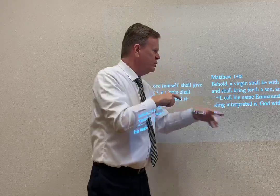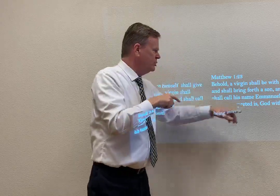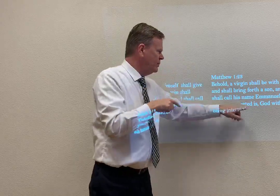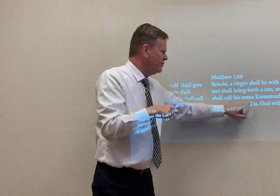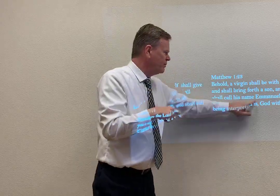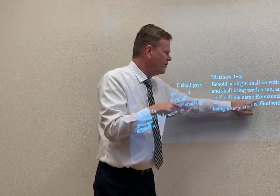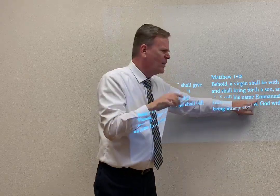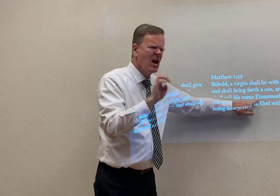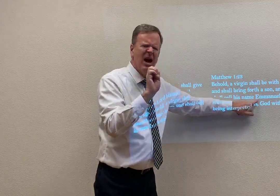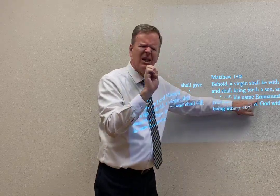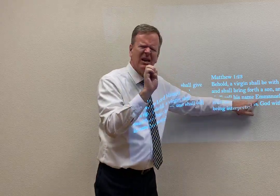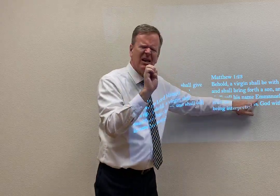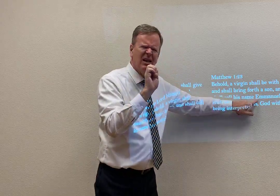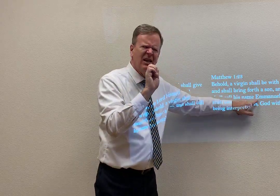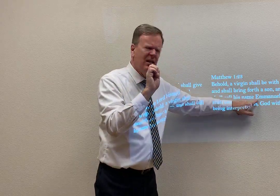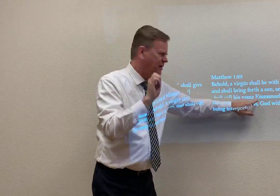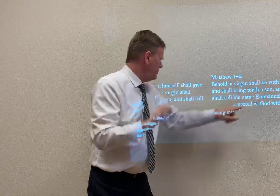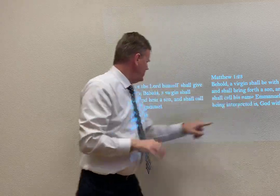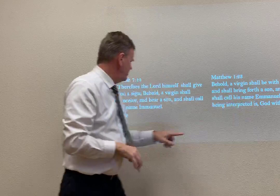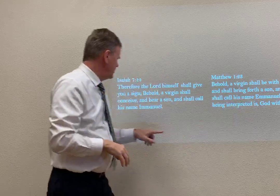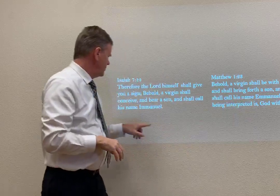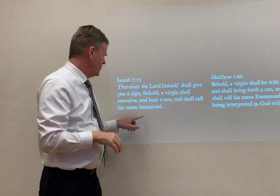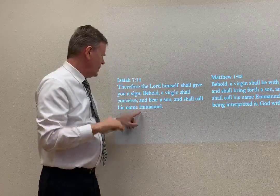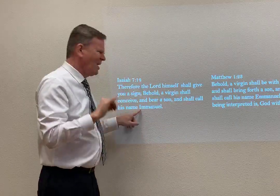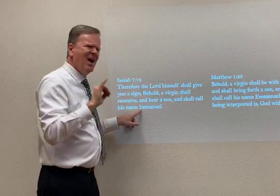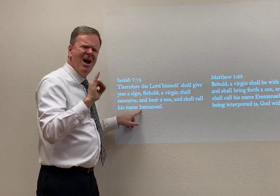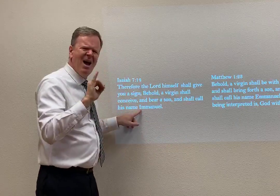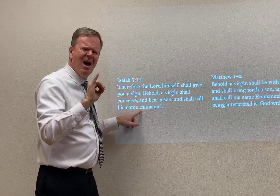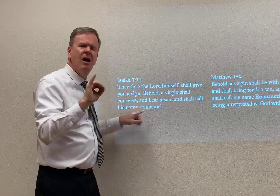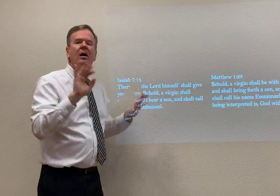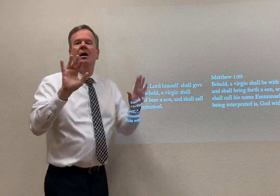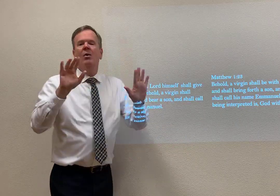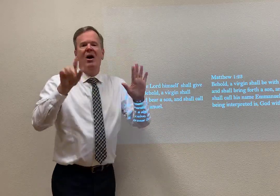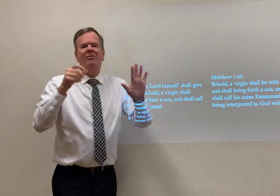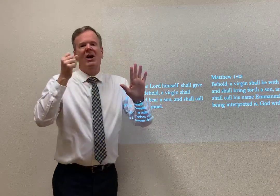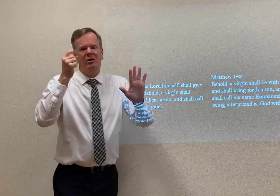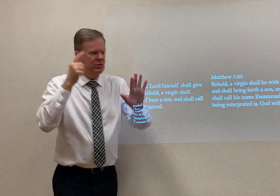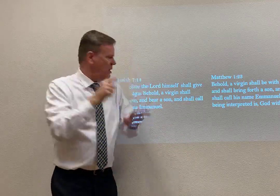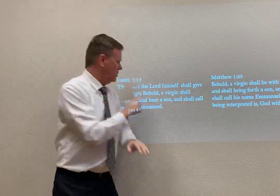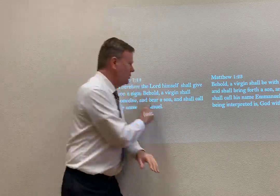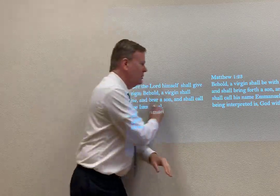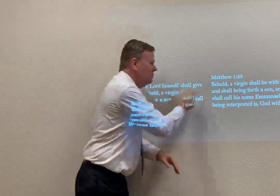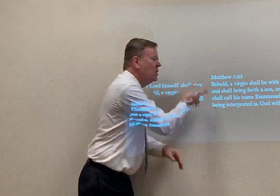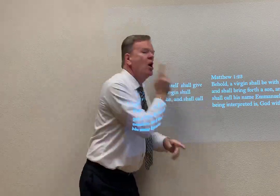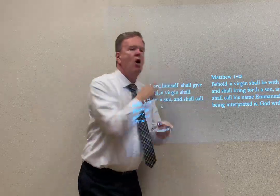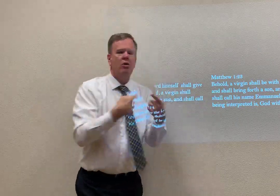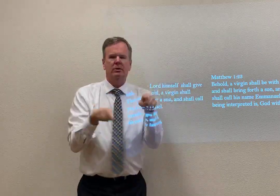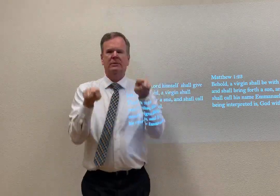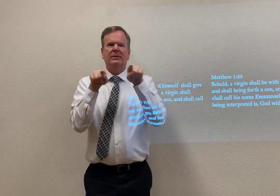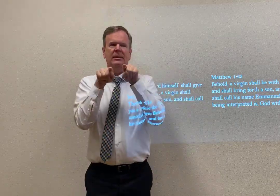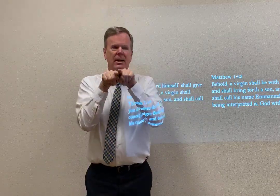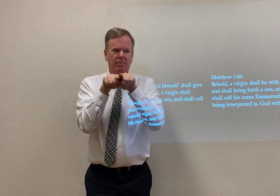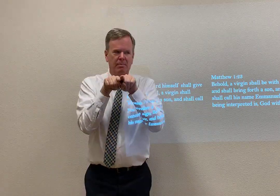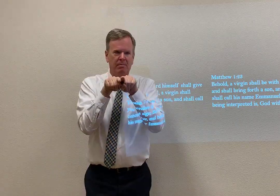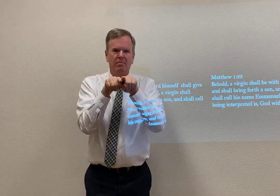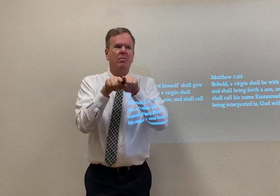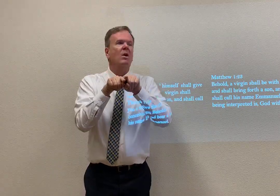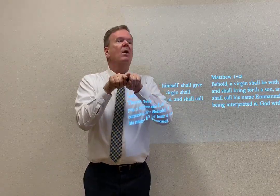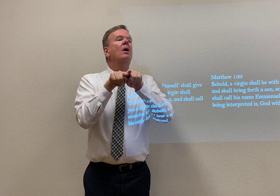So you notice Emmanuel, and then in the New Testament, and then I in the Old Testament, you do have to understand the E and the I is the